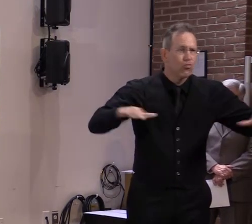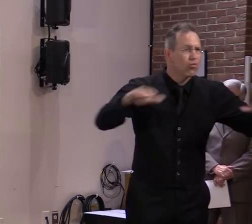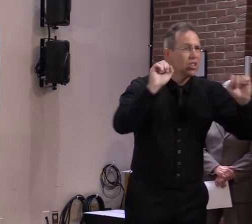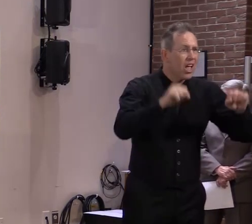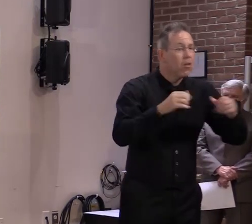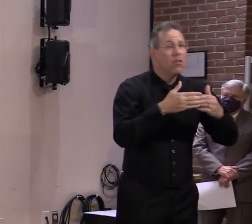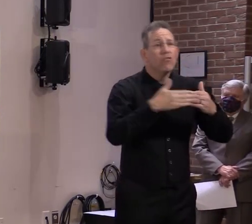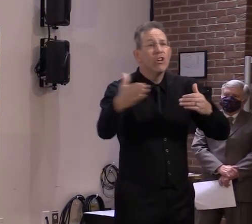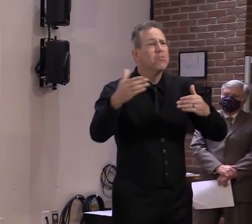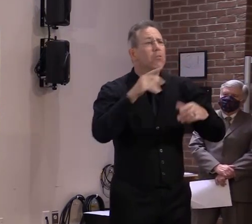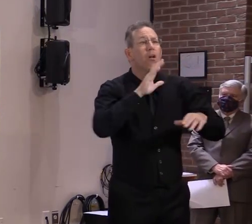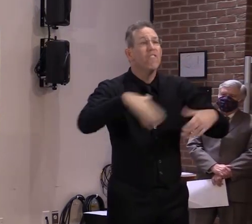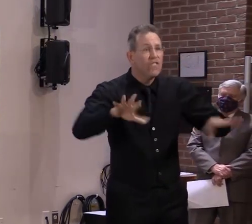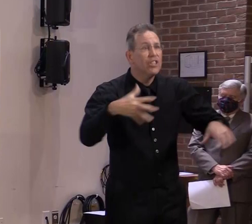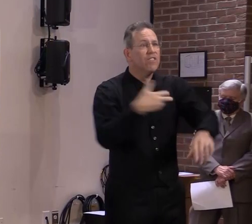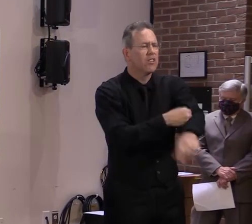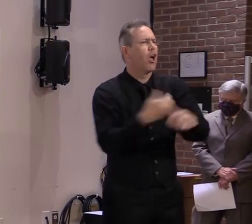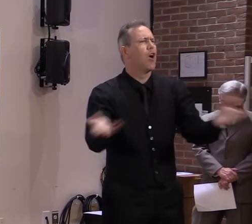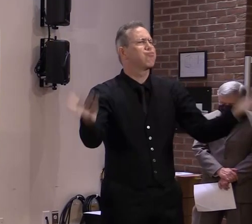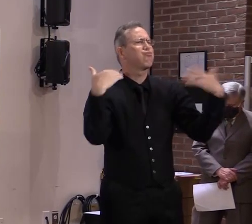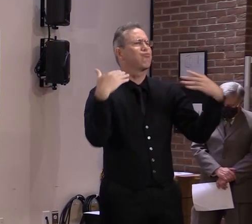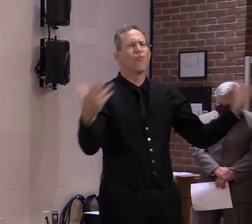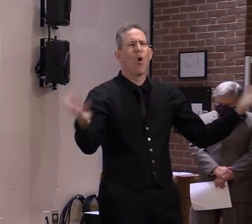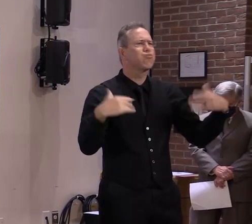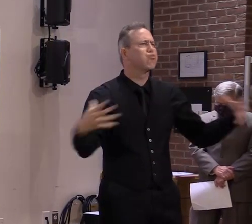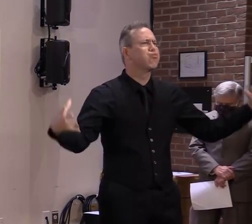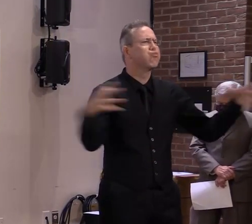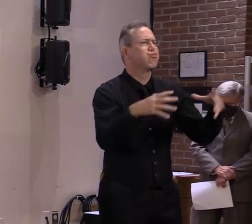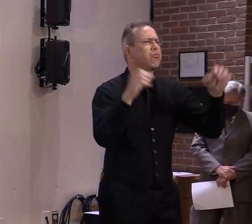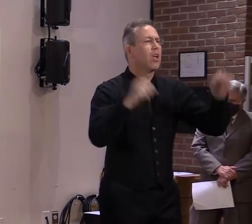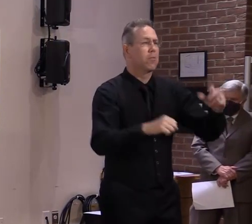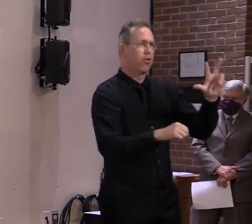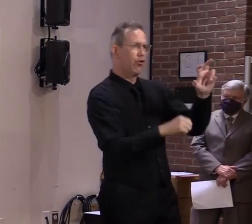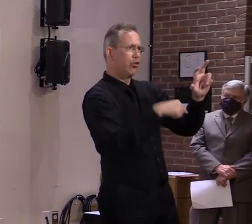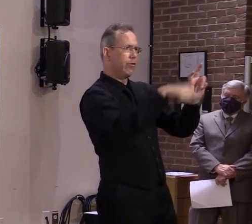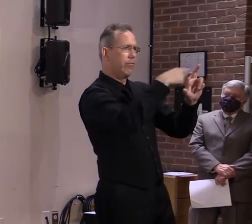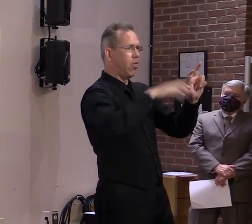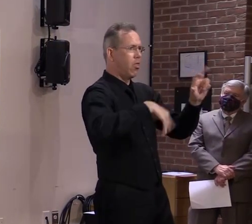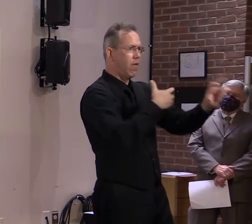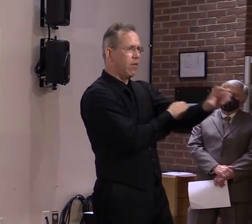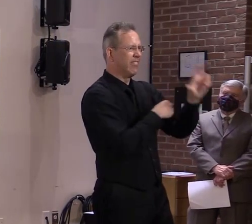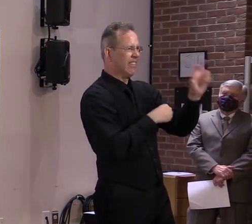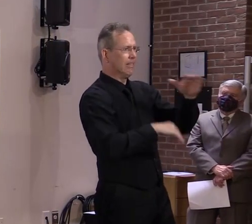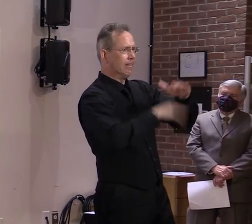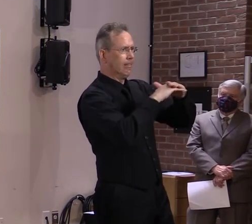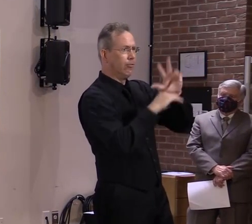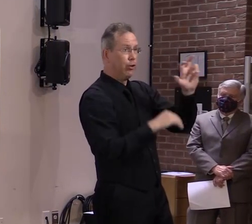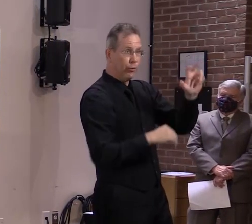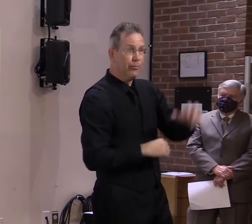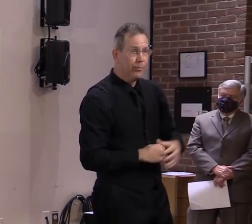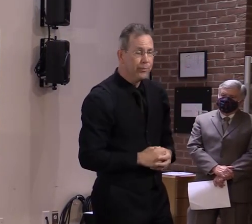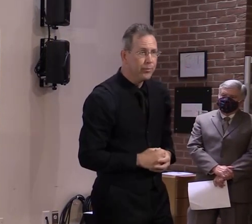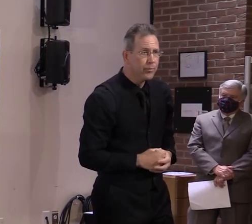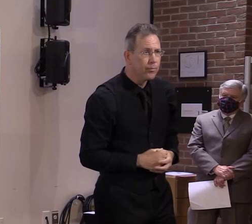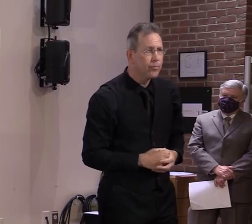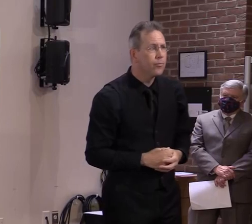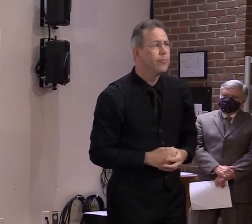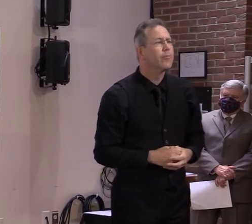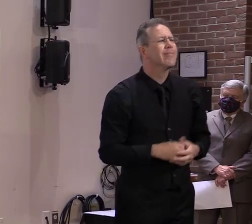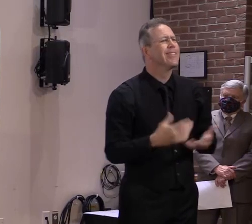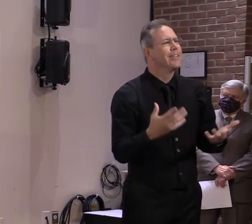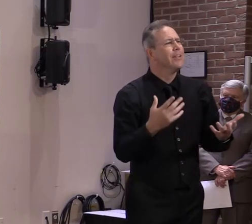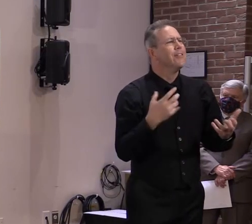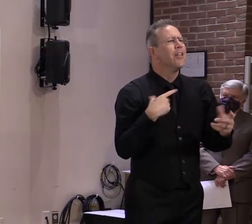others, continue to ensure 6-foot spaces in uncrowded places, practice good hygiene, including frequent hand washing, and